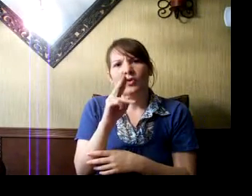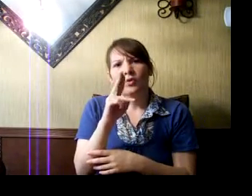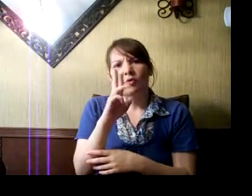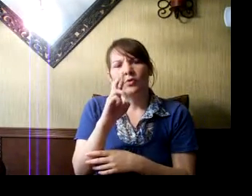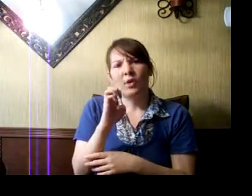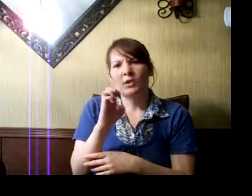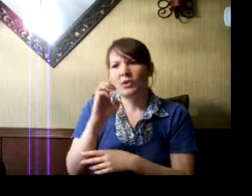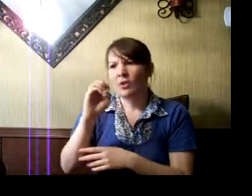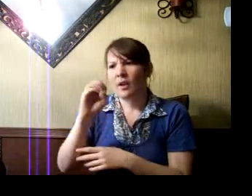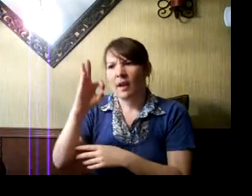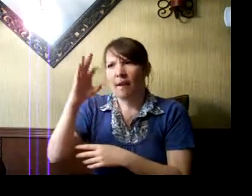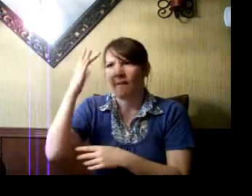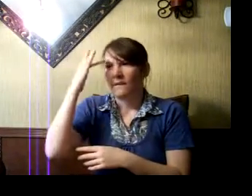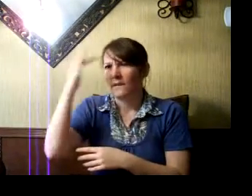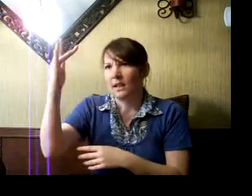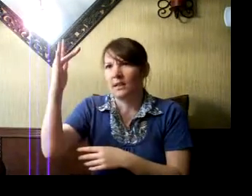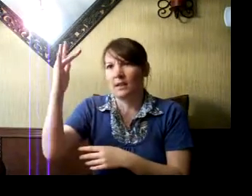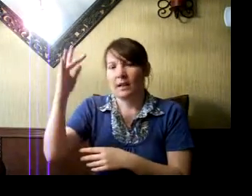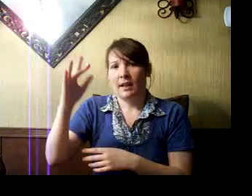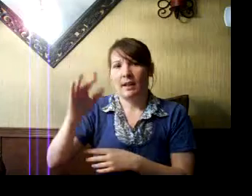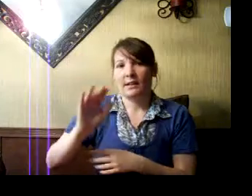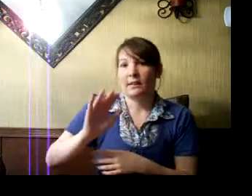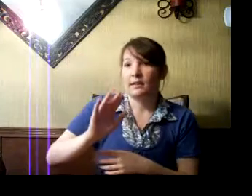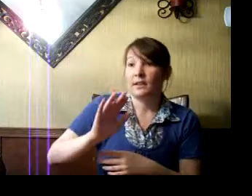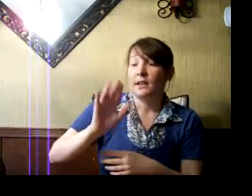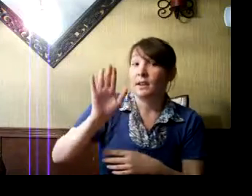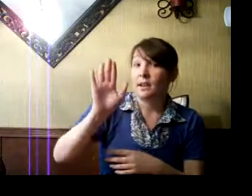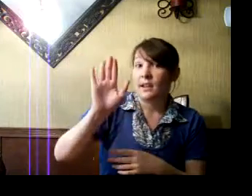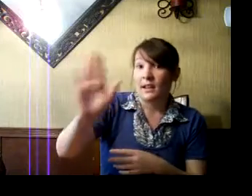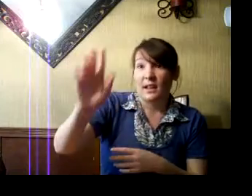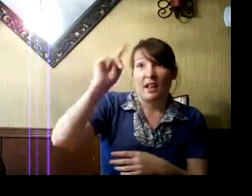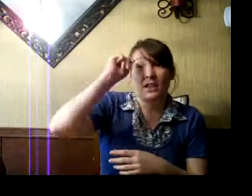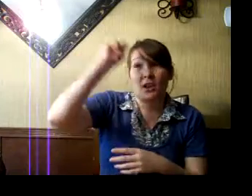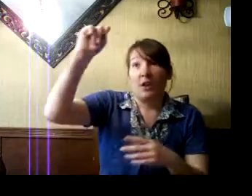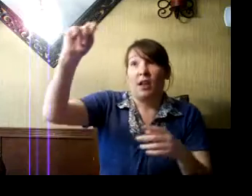very, very complex. It's a three-dimensional model.